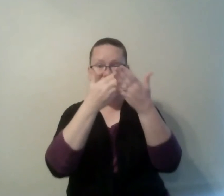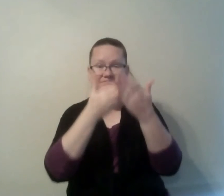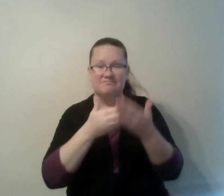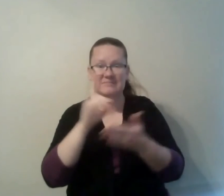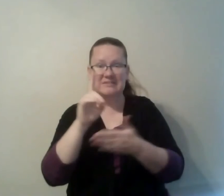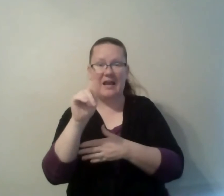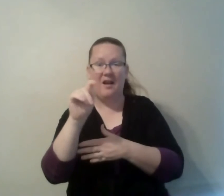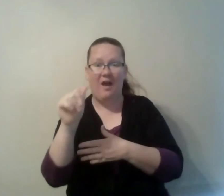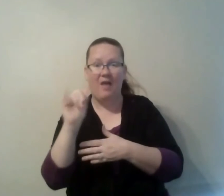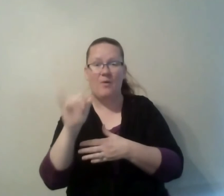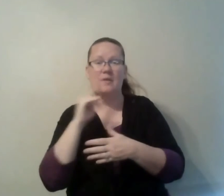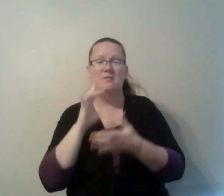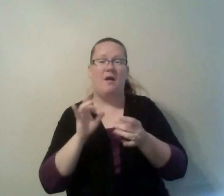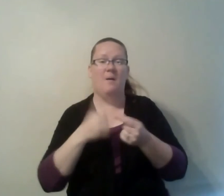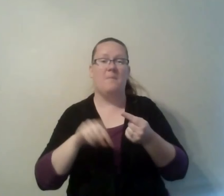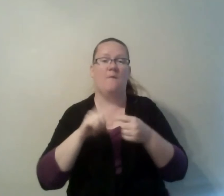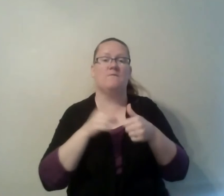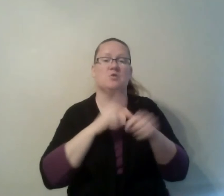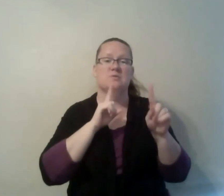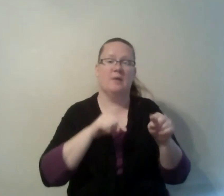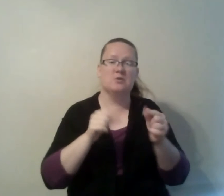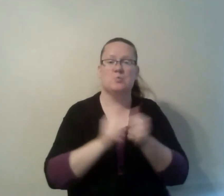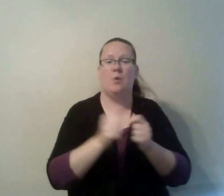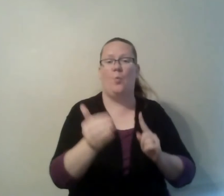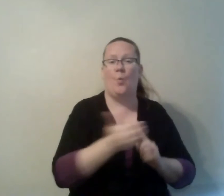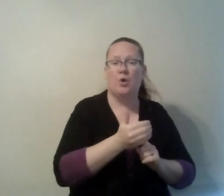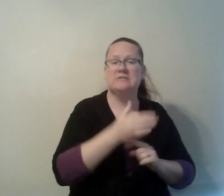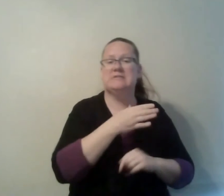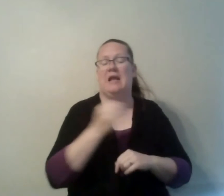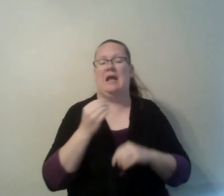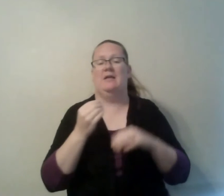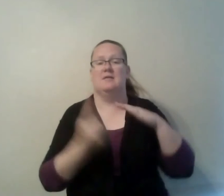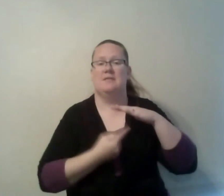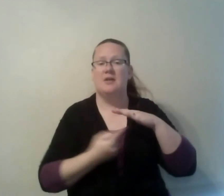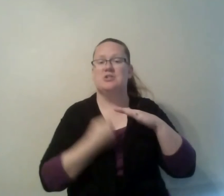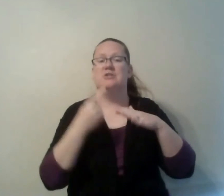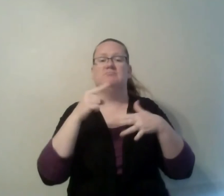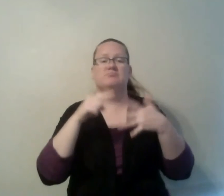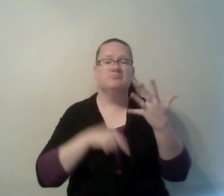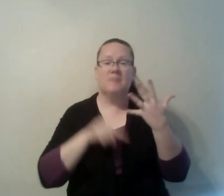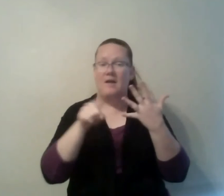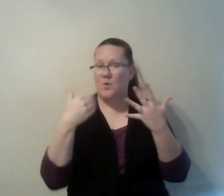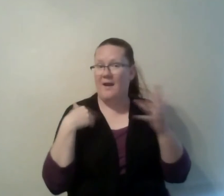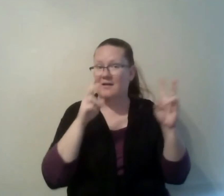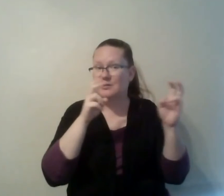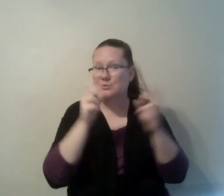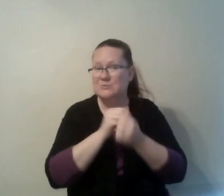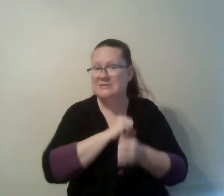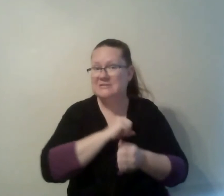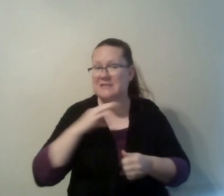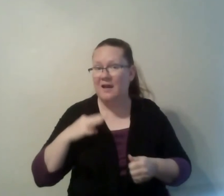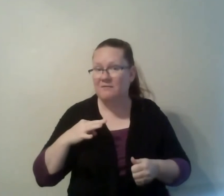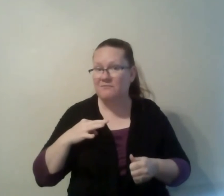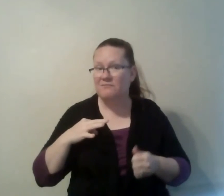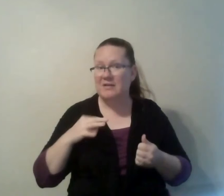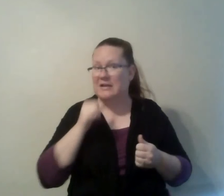first responders in quarantine, first responders in isolation, has there been any issues with staffing, or how have you been handling that? And then I guess,